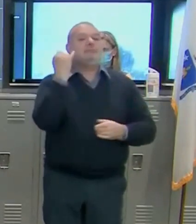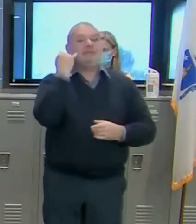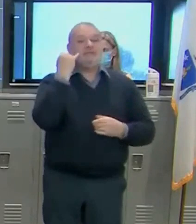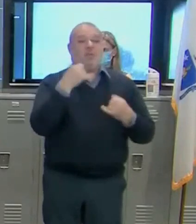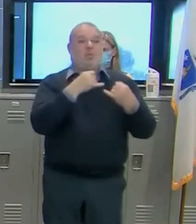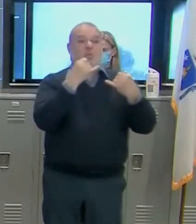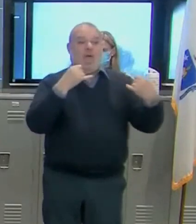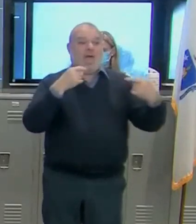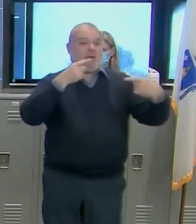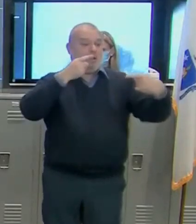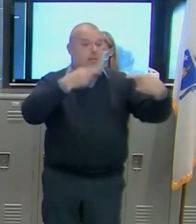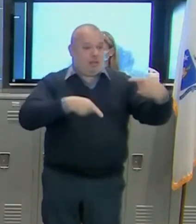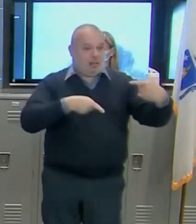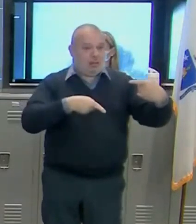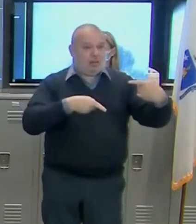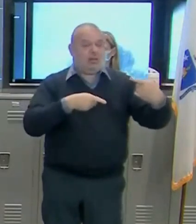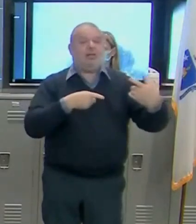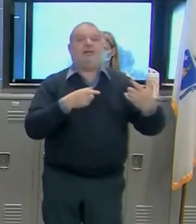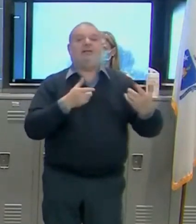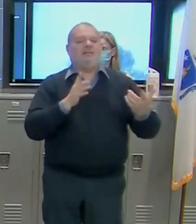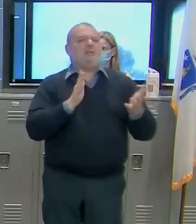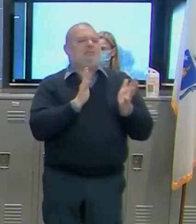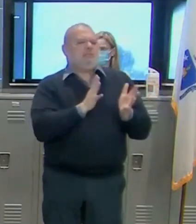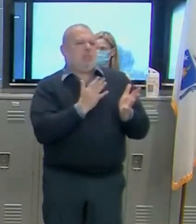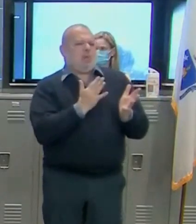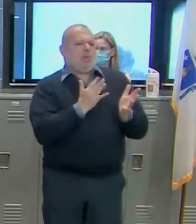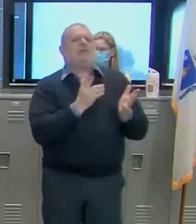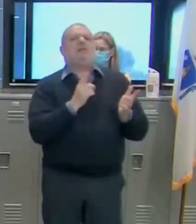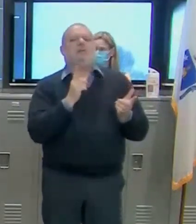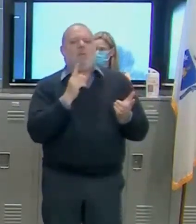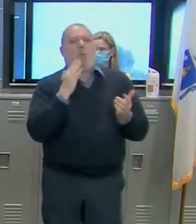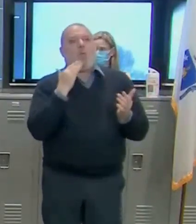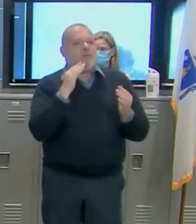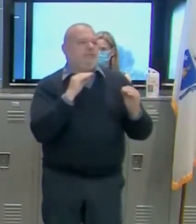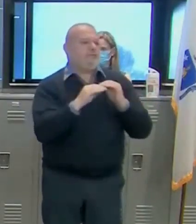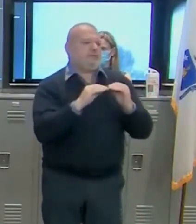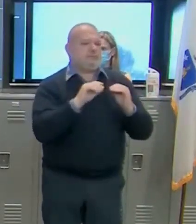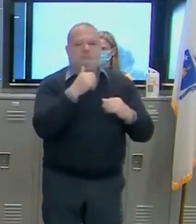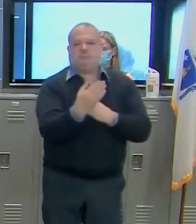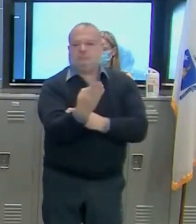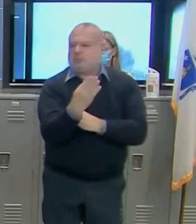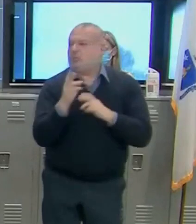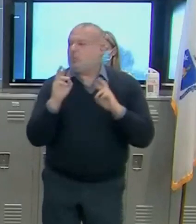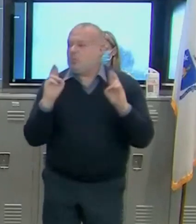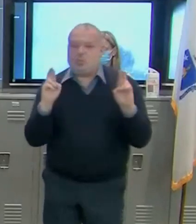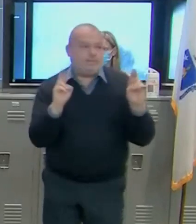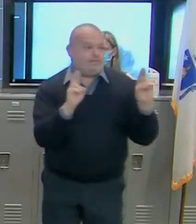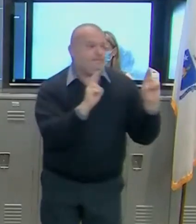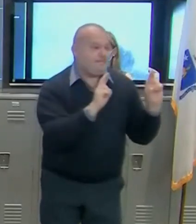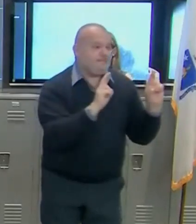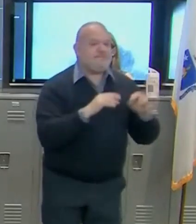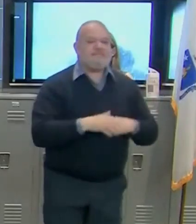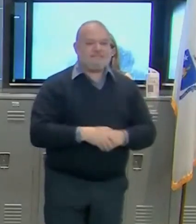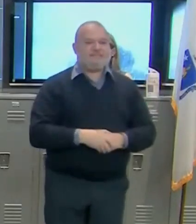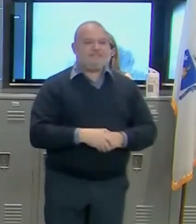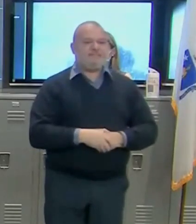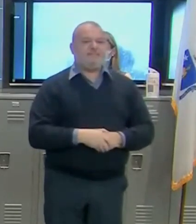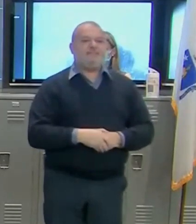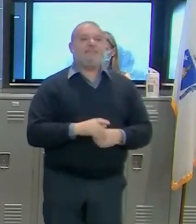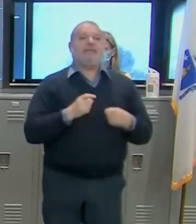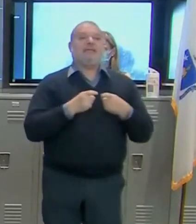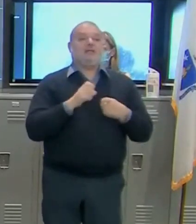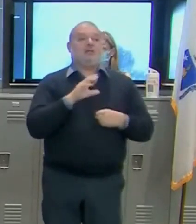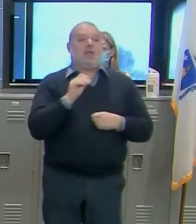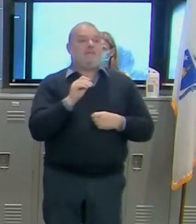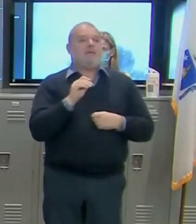And if you need to get to a warming shelter, if you need, they are there, they are available, and they will be open. Right now,